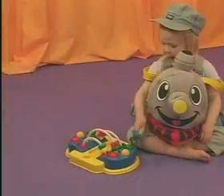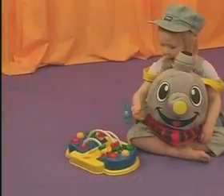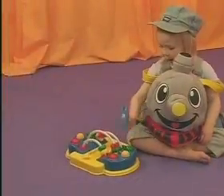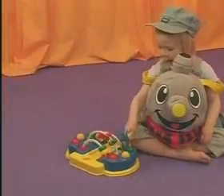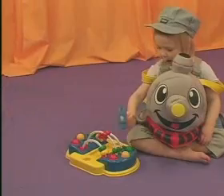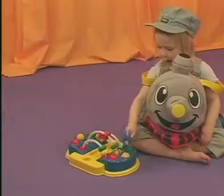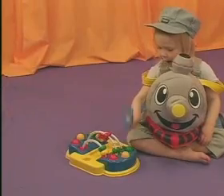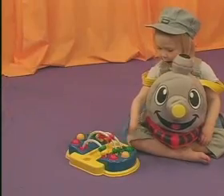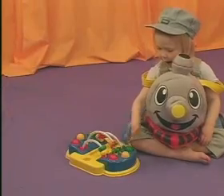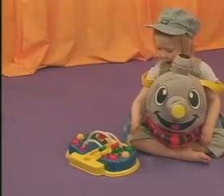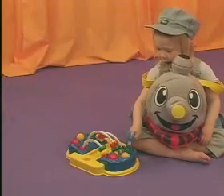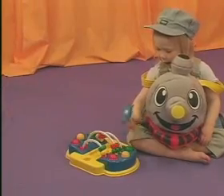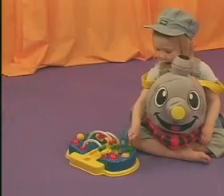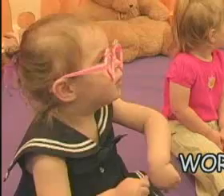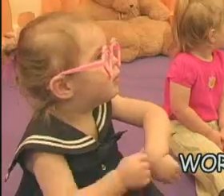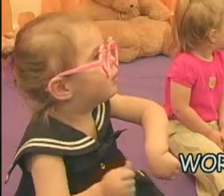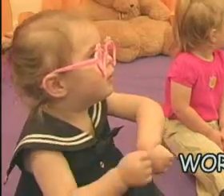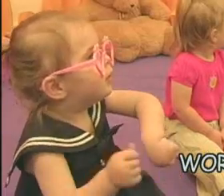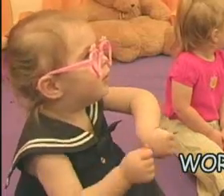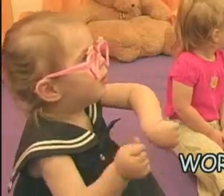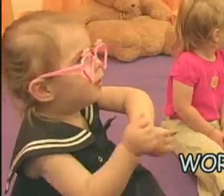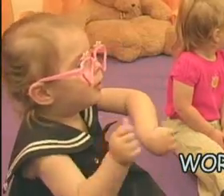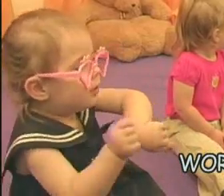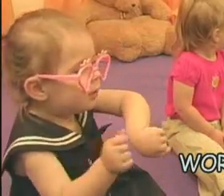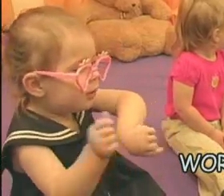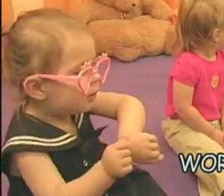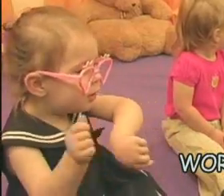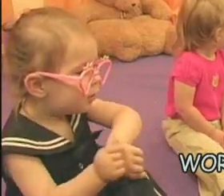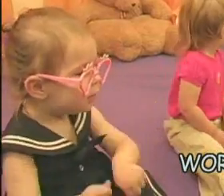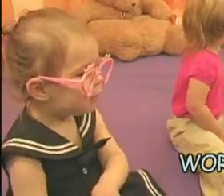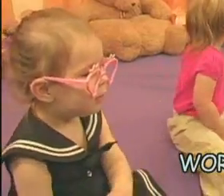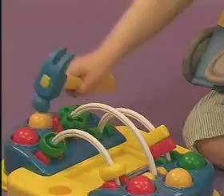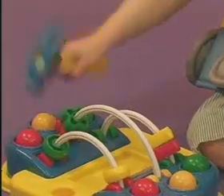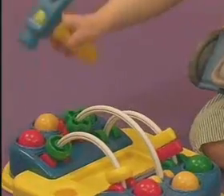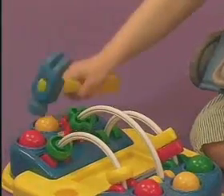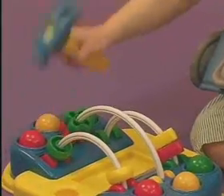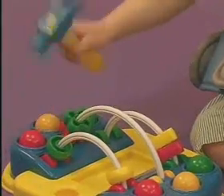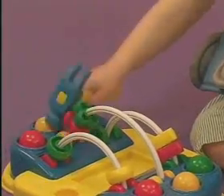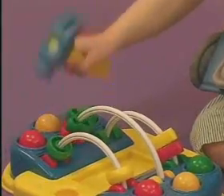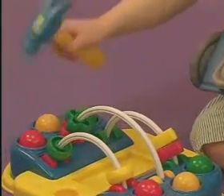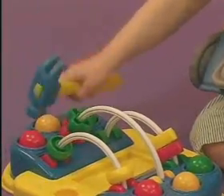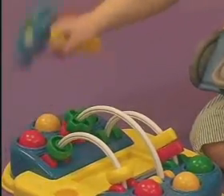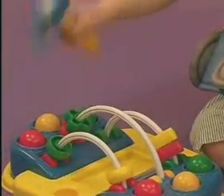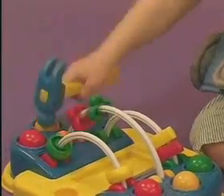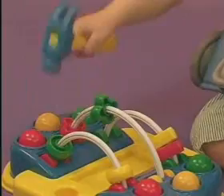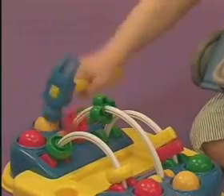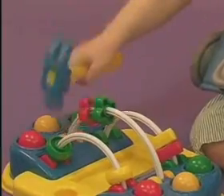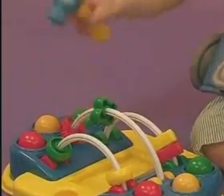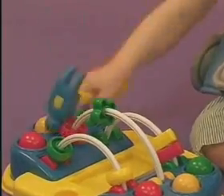I've been working on the railroad all the live-long days